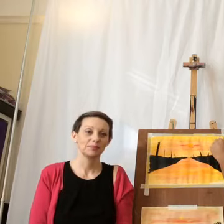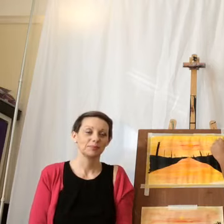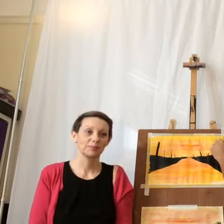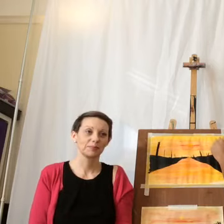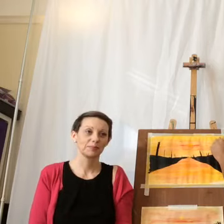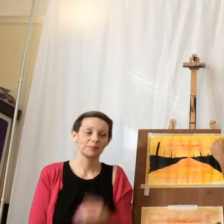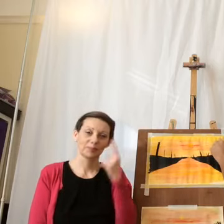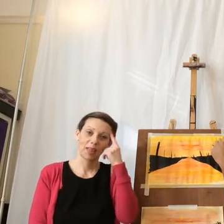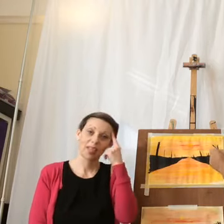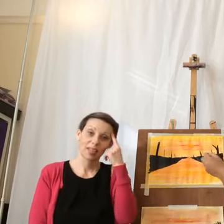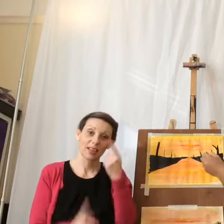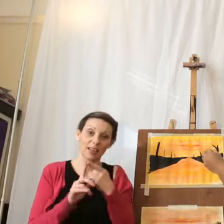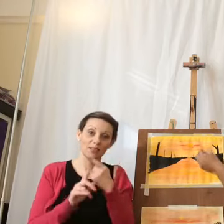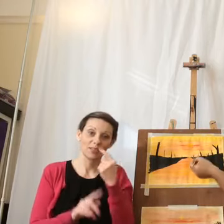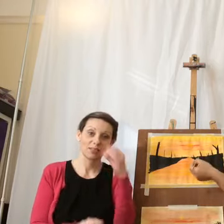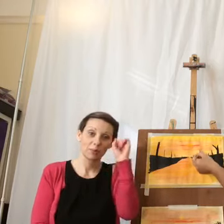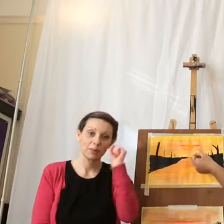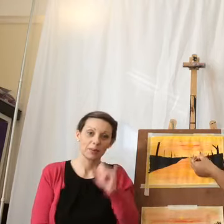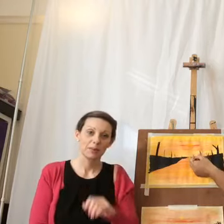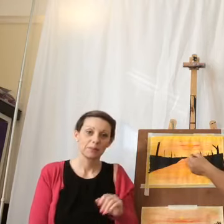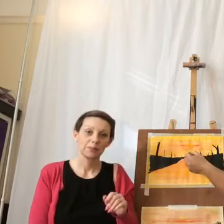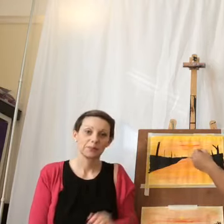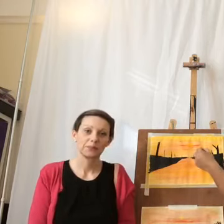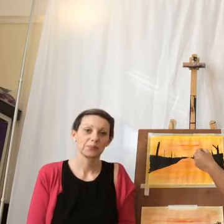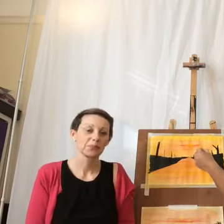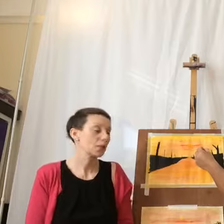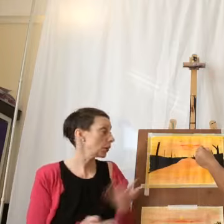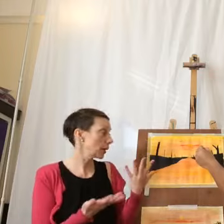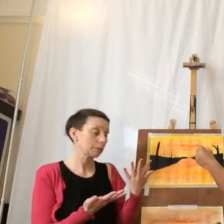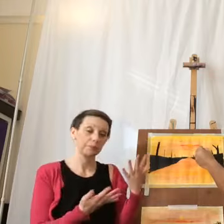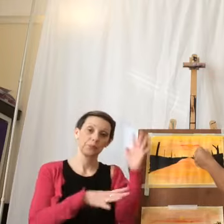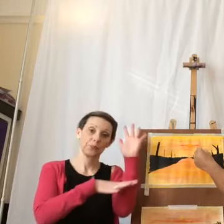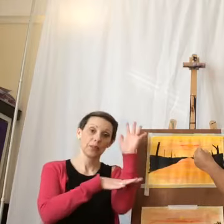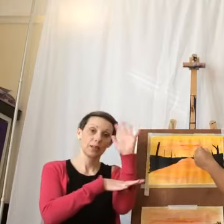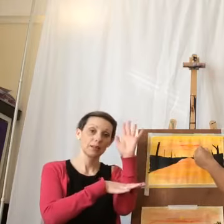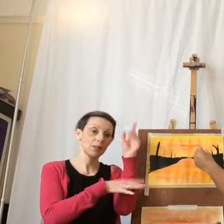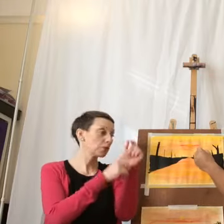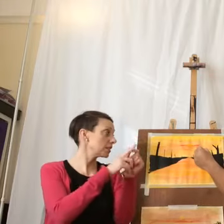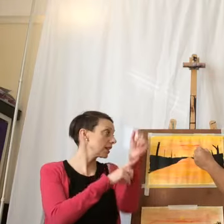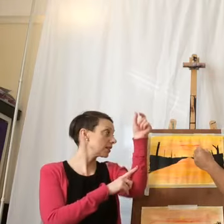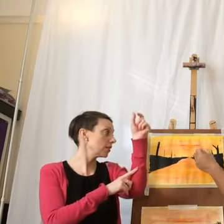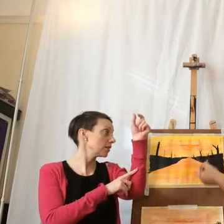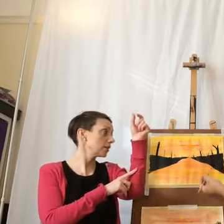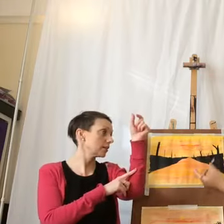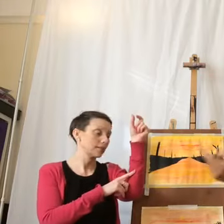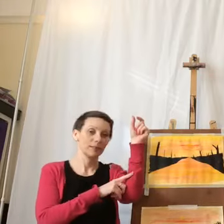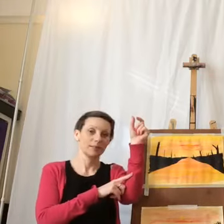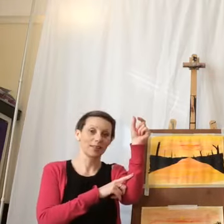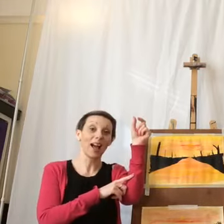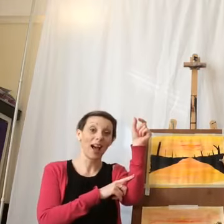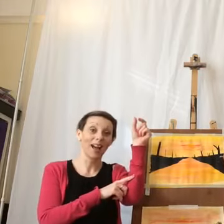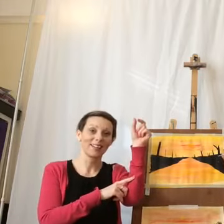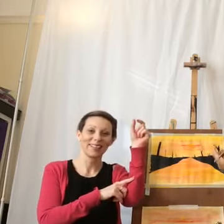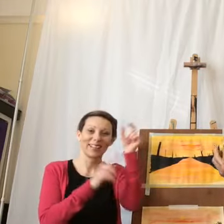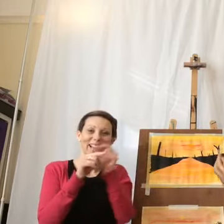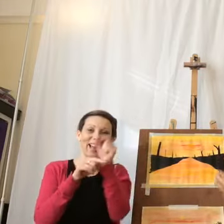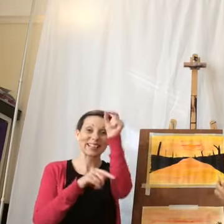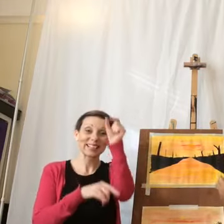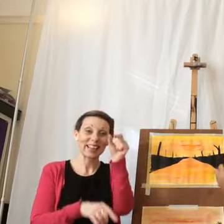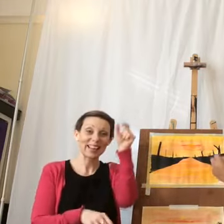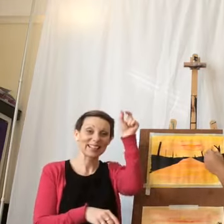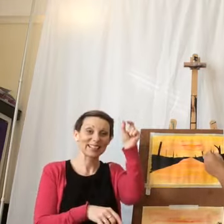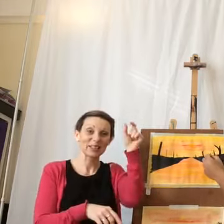Remember it, I think I showed it to her. So on these trees, is that what the sticks are? Ah, yeah, the sticks are trees. You might have